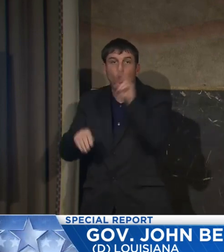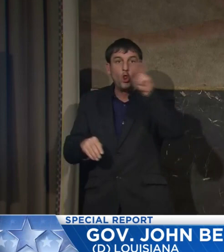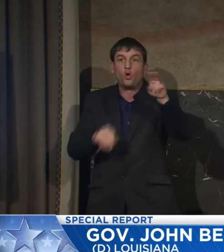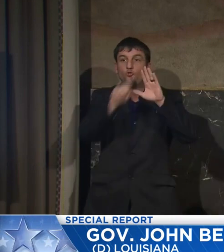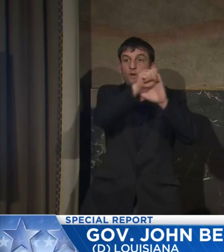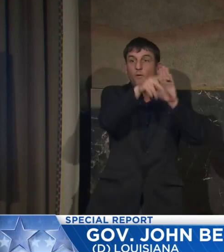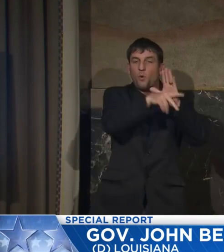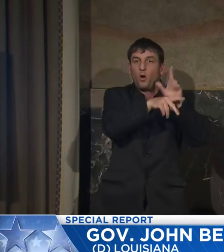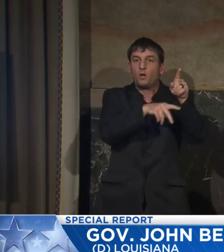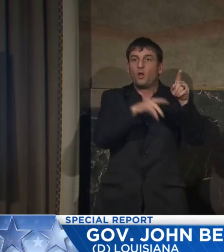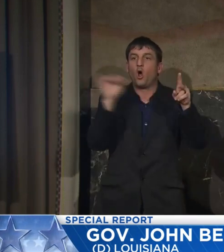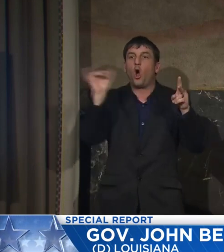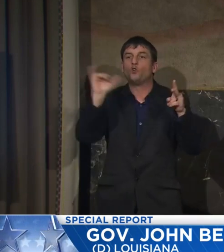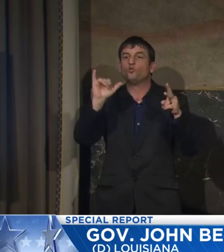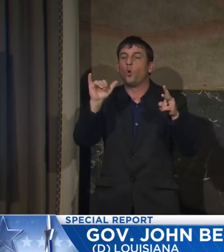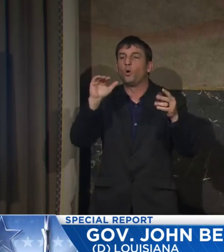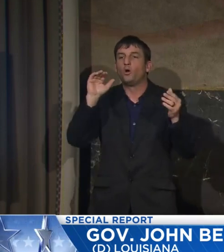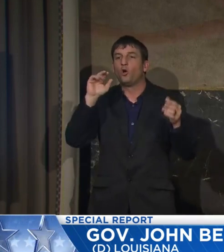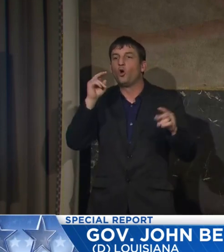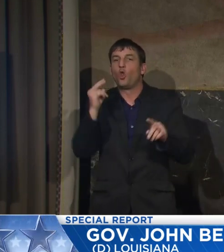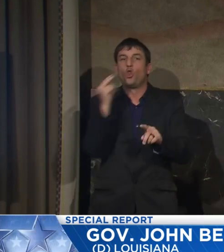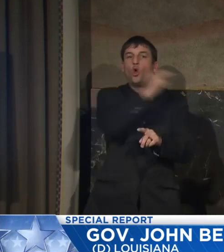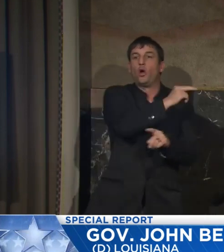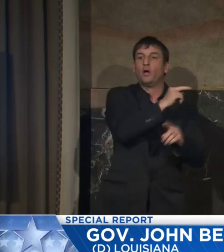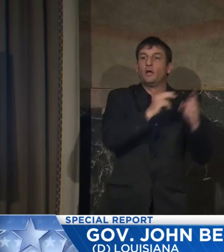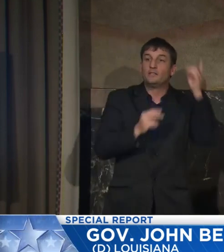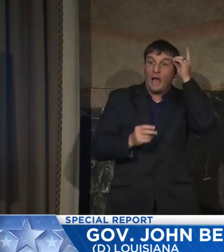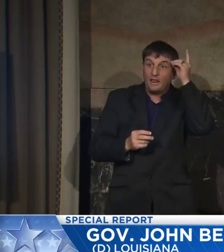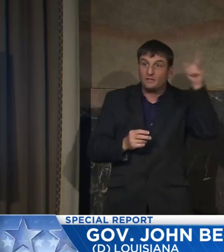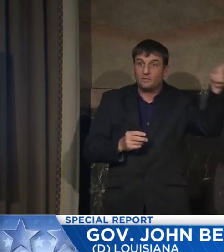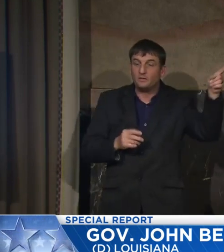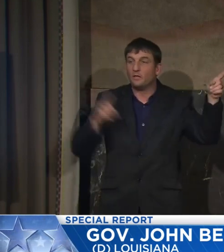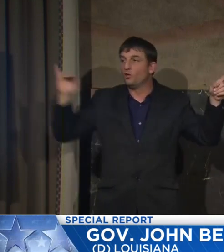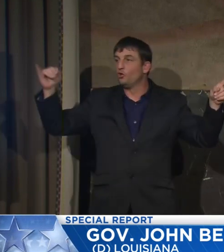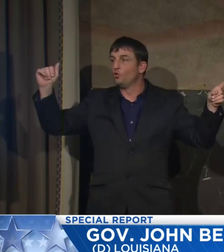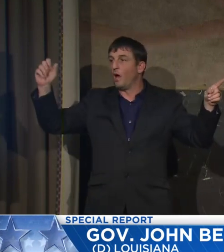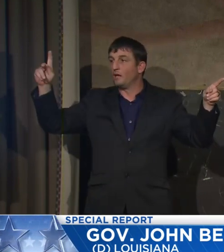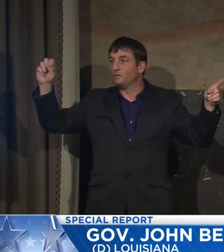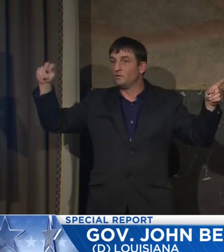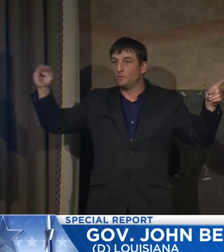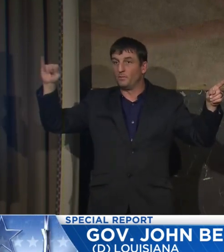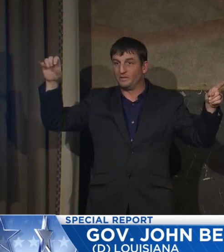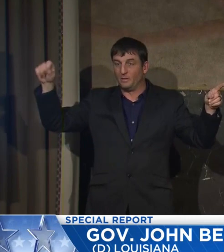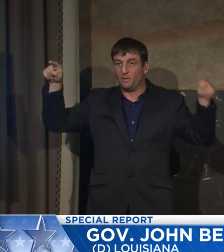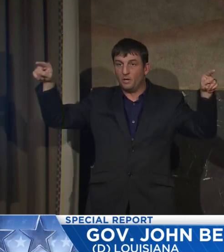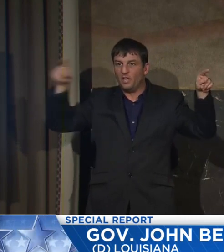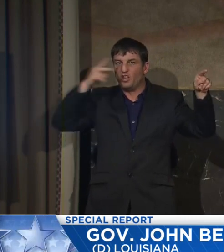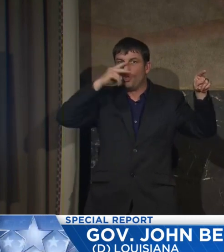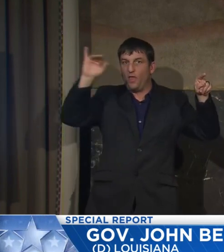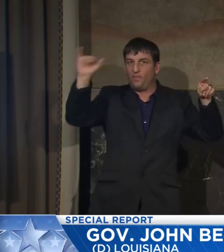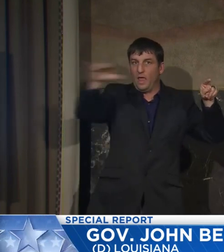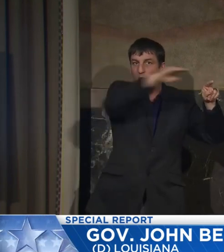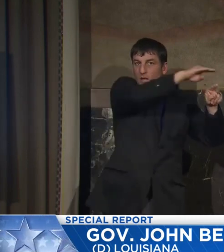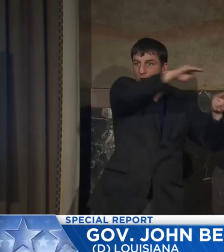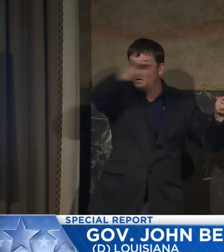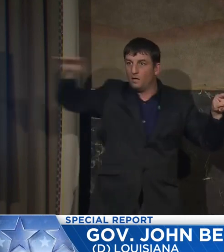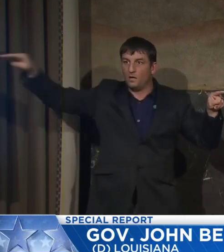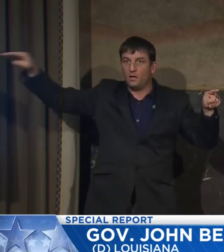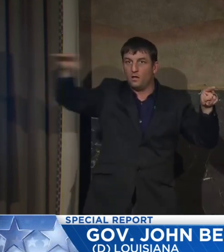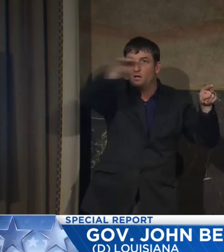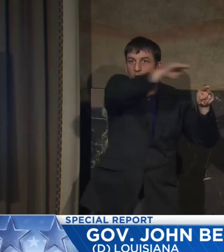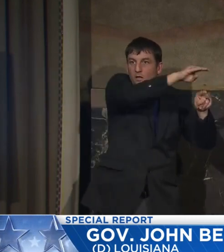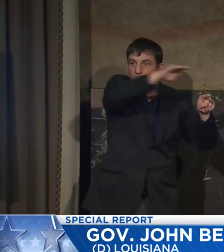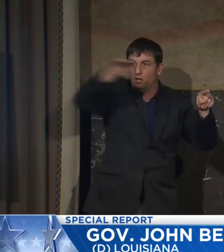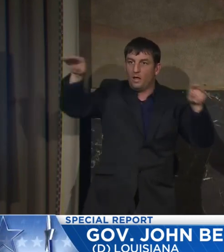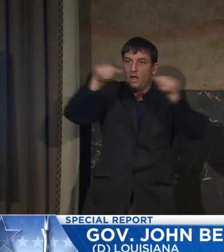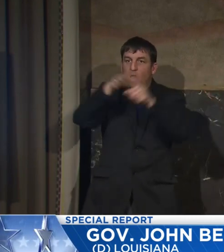probably also need to look at Dallas and Jackson, Mississippi, just to see kind of what's happening along those corridors. But